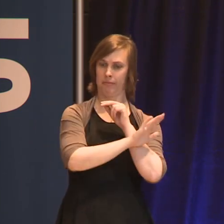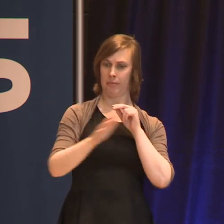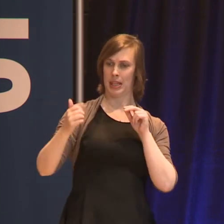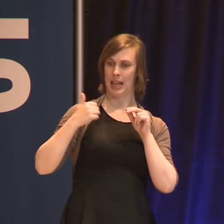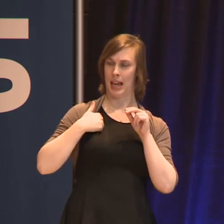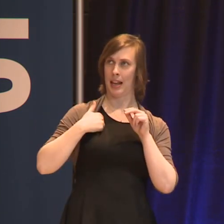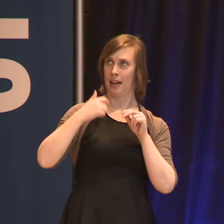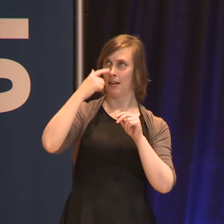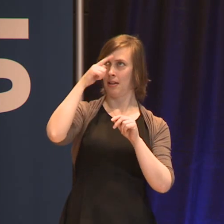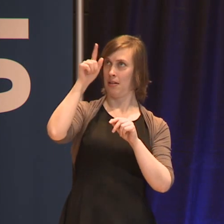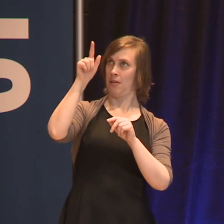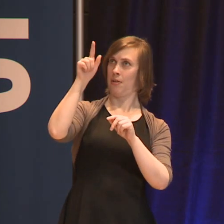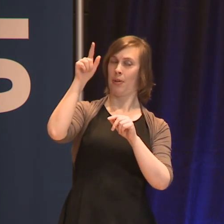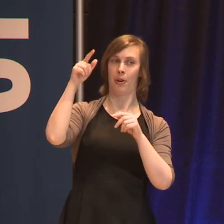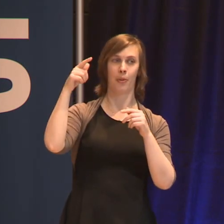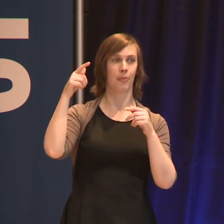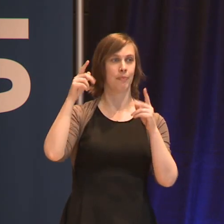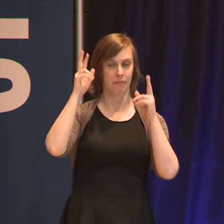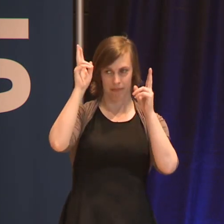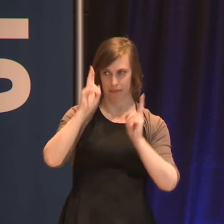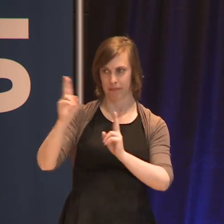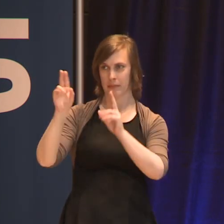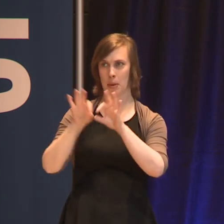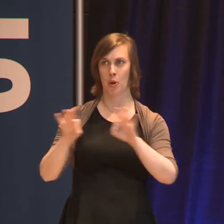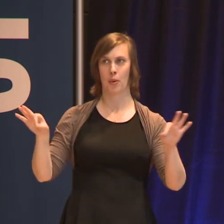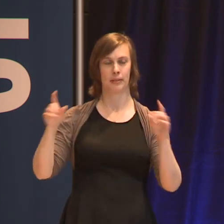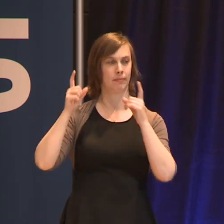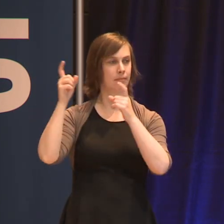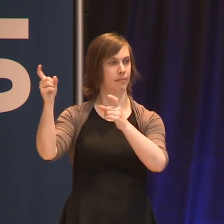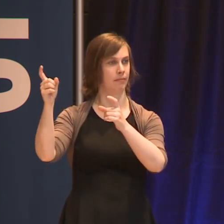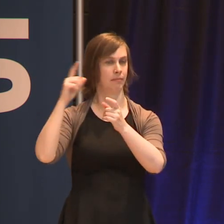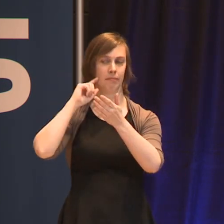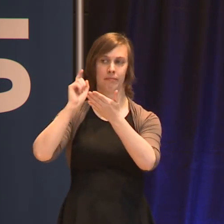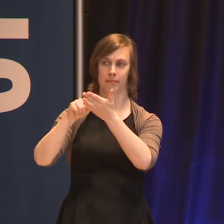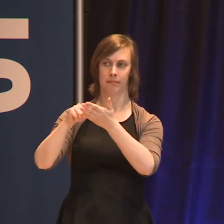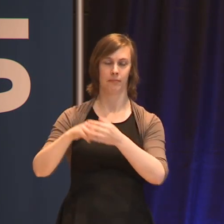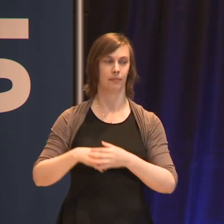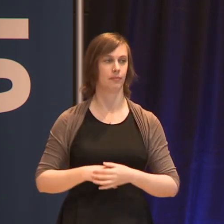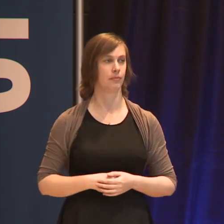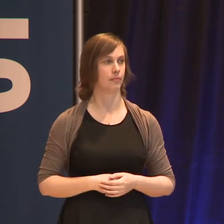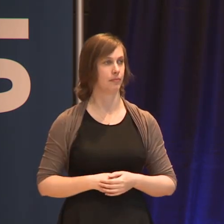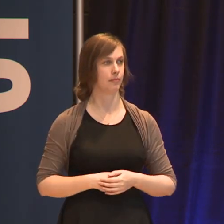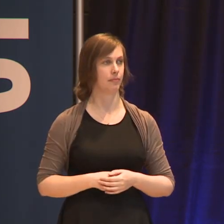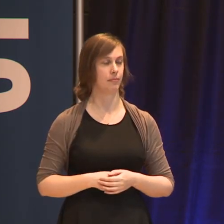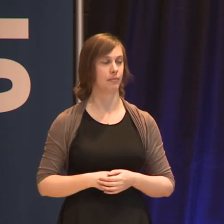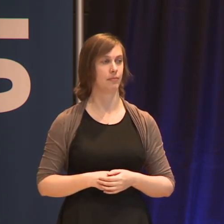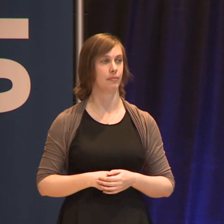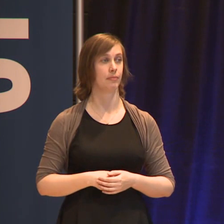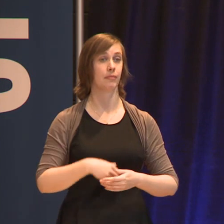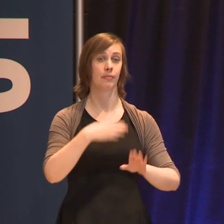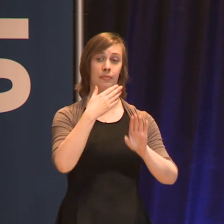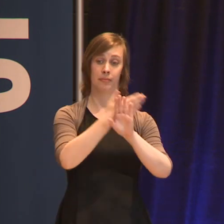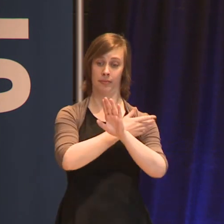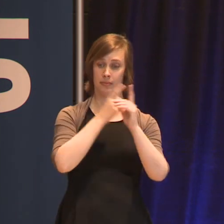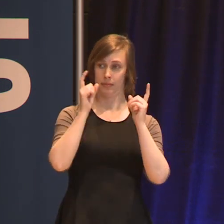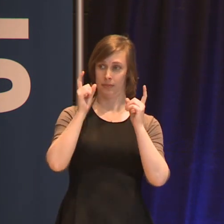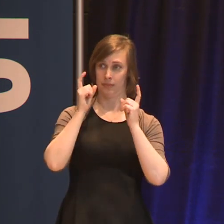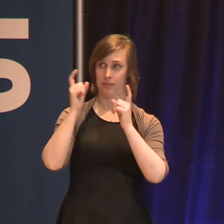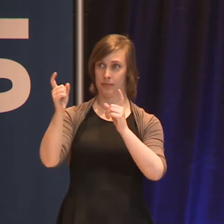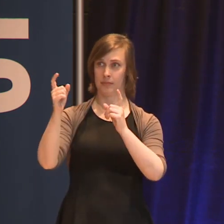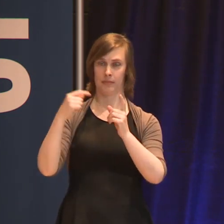with an honorary diploma. And prior to the ceremony, I had the pleasure of speaking with Colonel